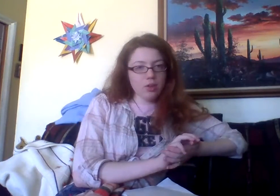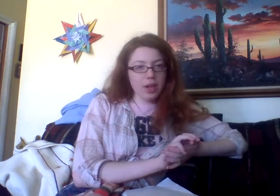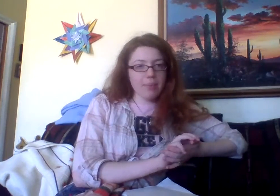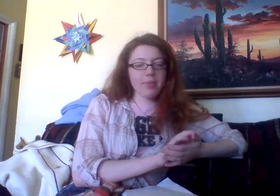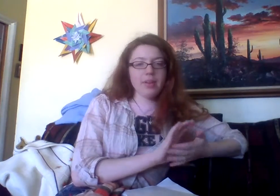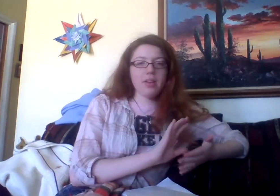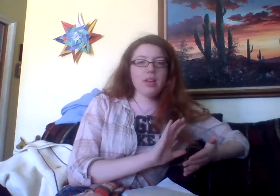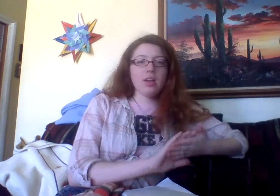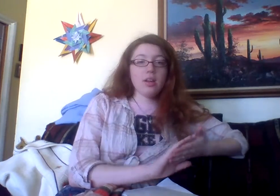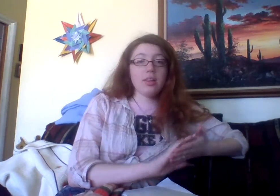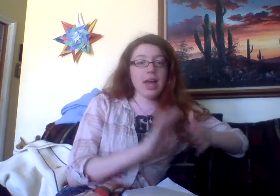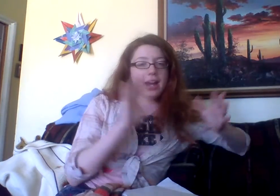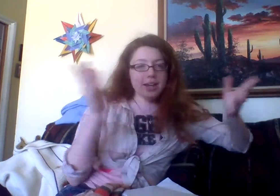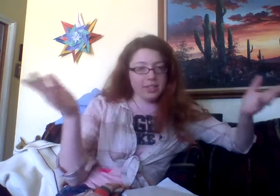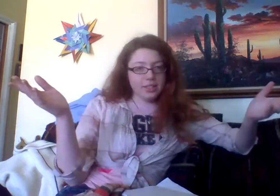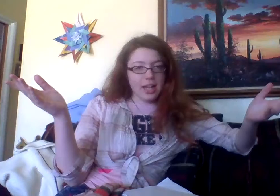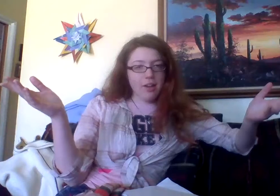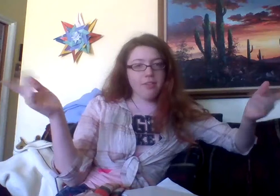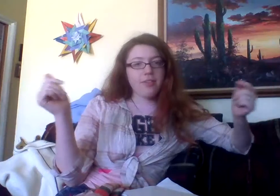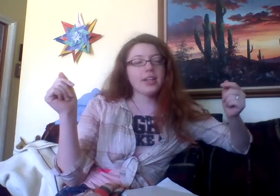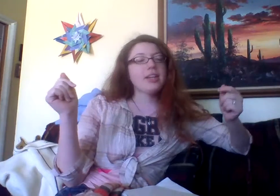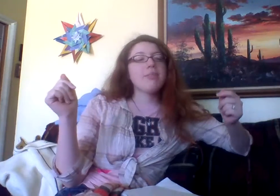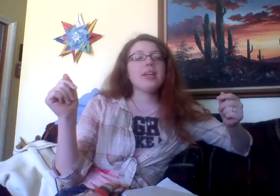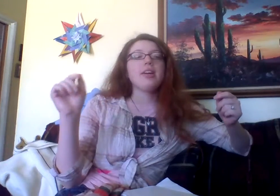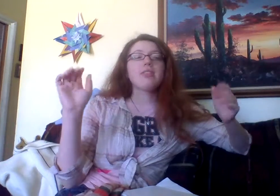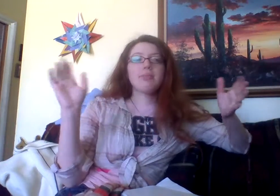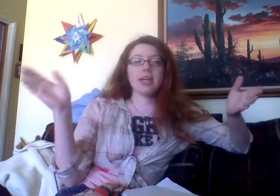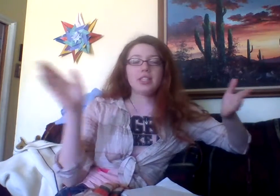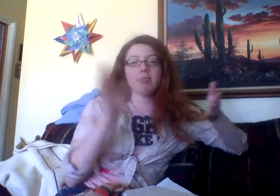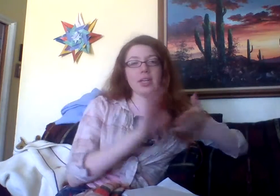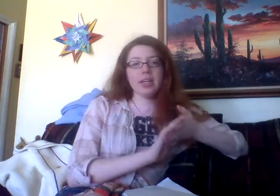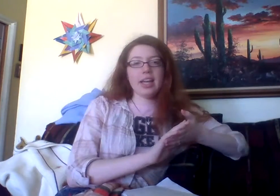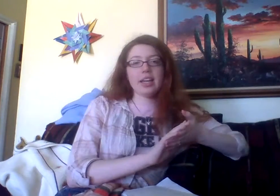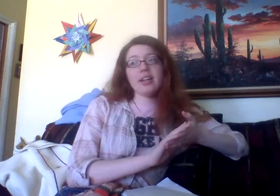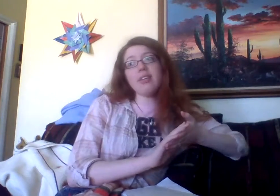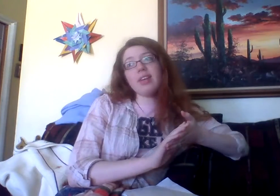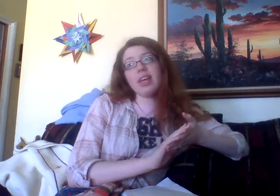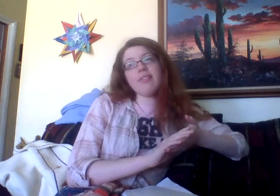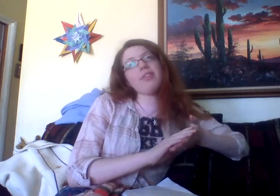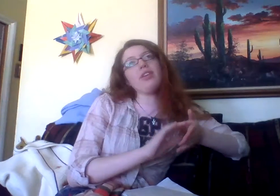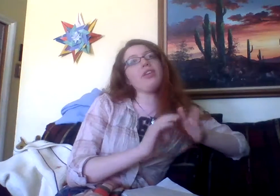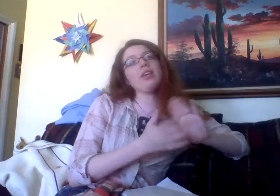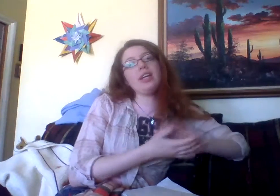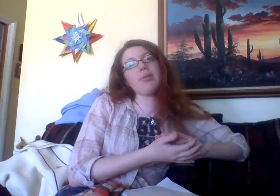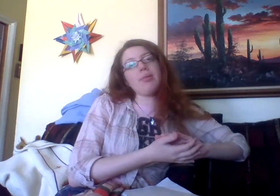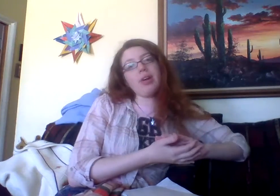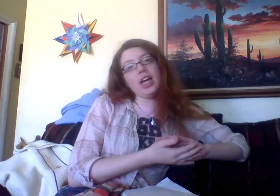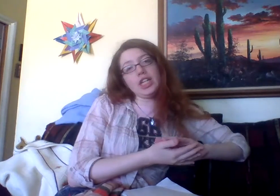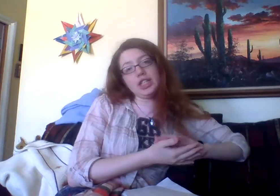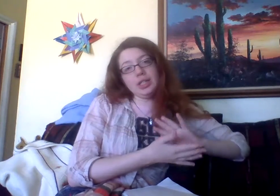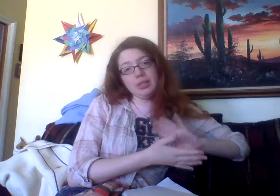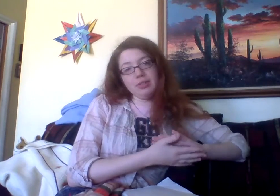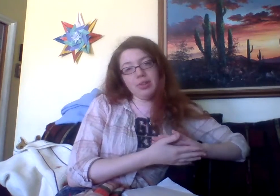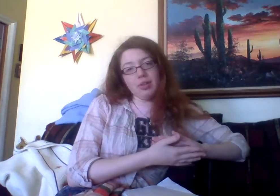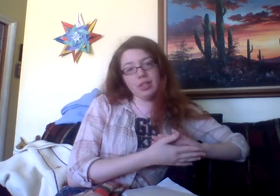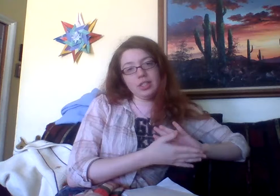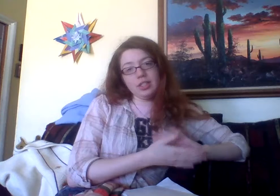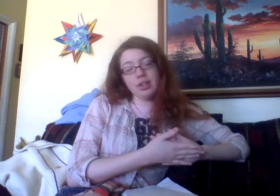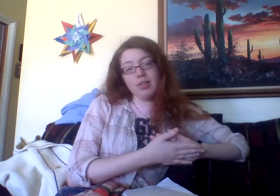Okay. That in itself can be enough to make something negative if you're in a rush and you just don't